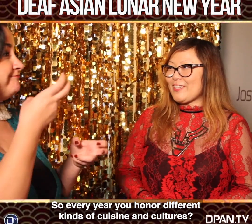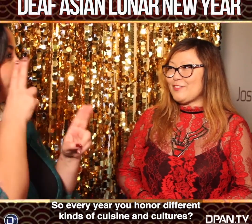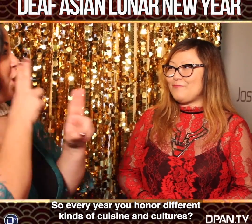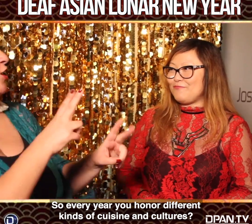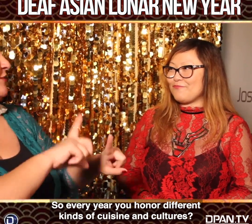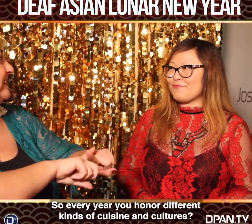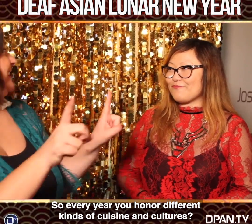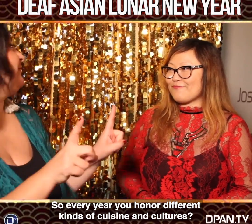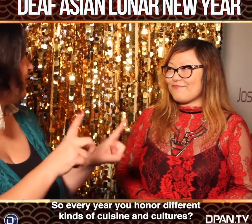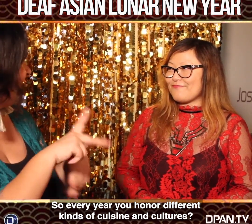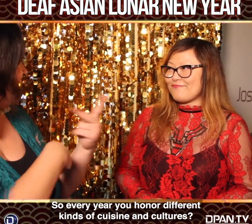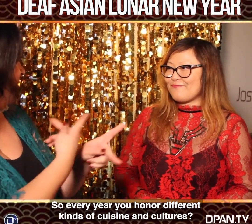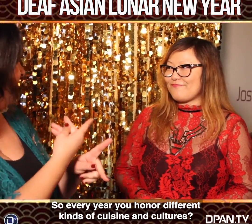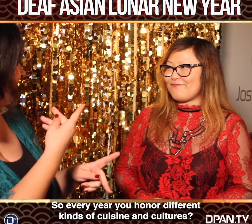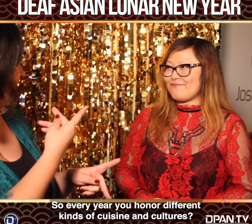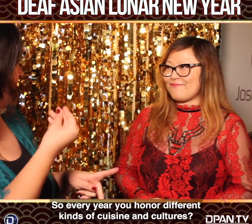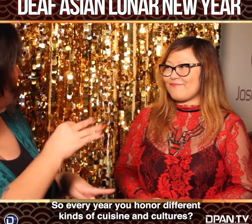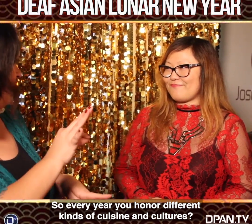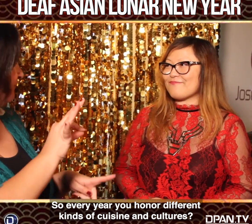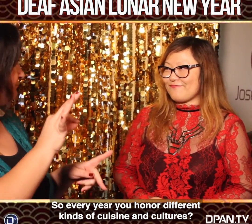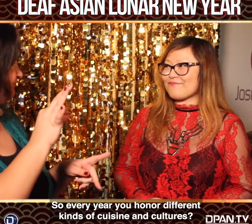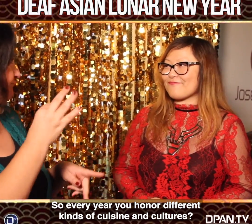every year you honor different kinds of cuisine and cultures.